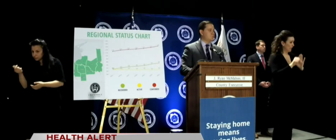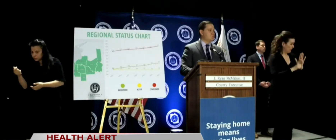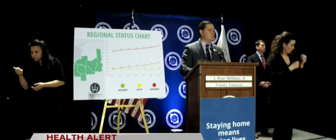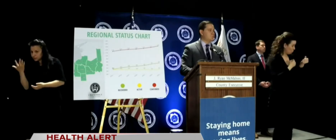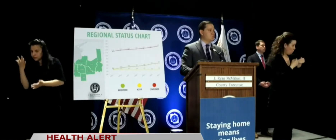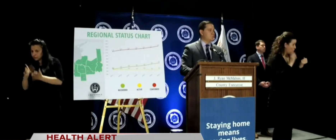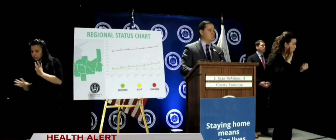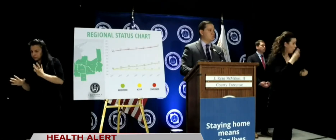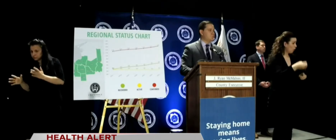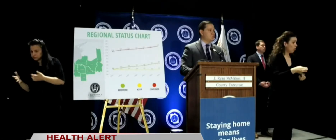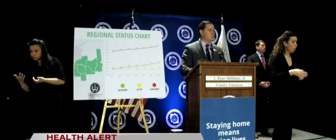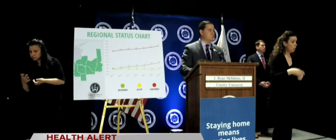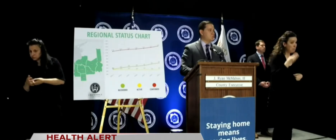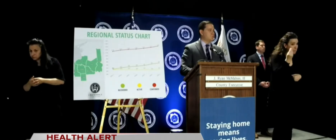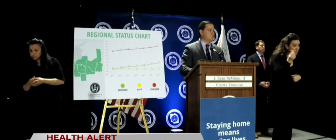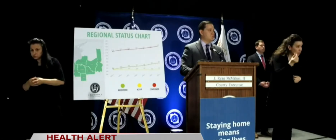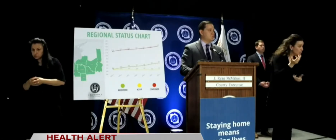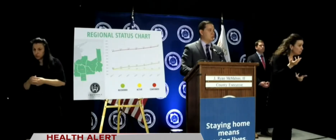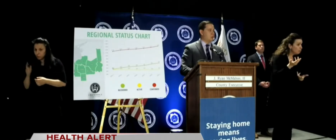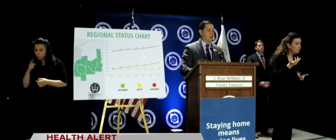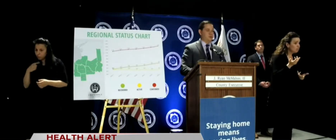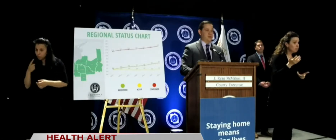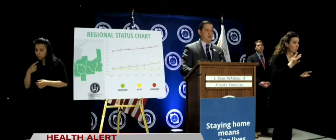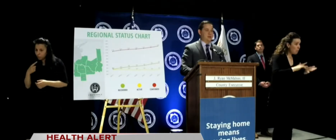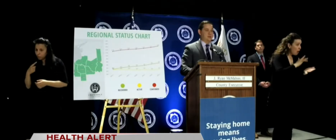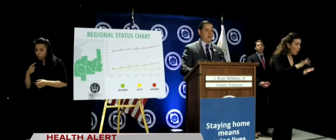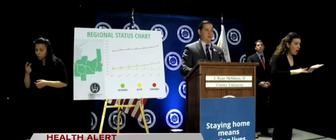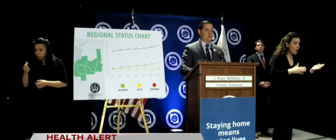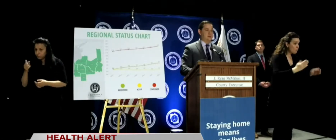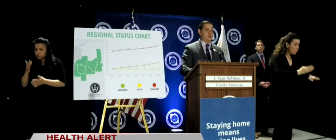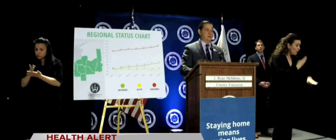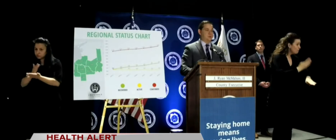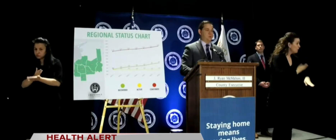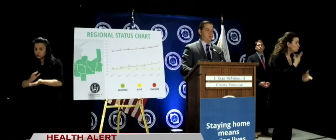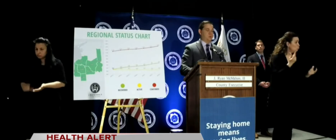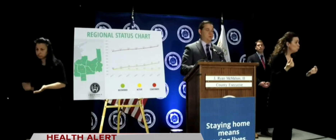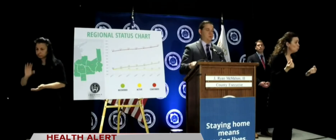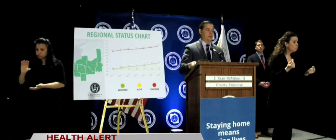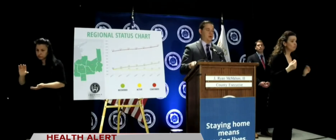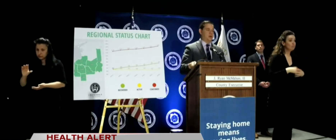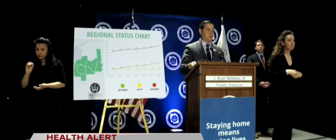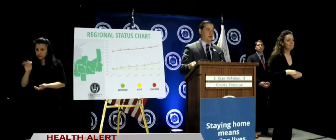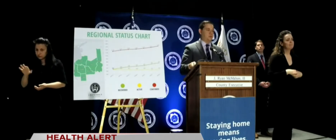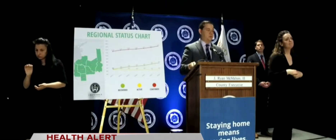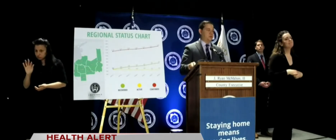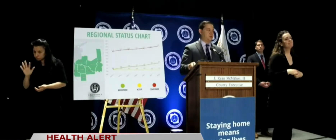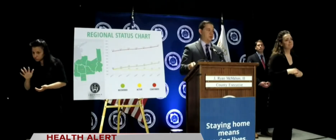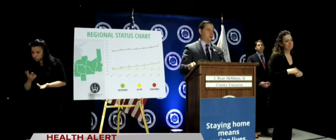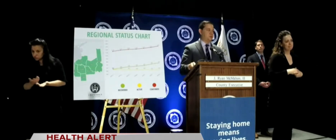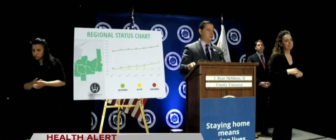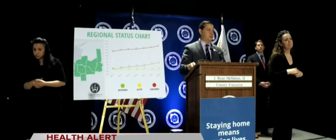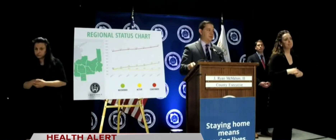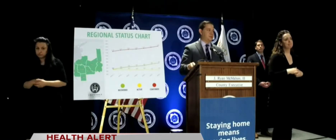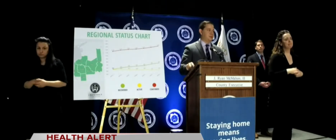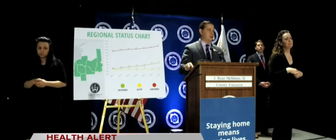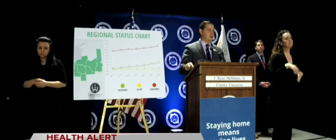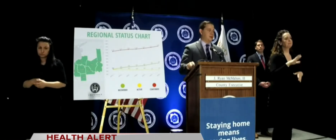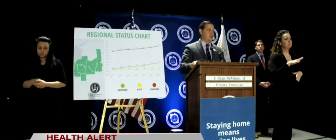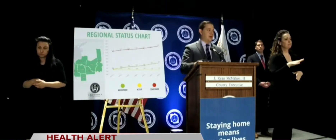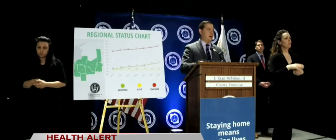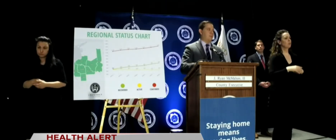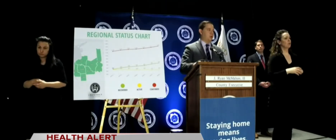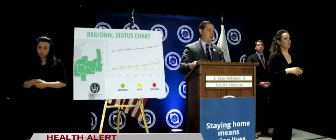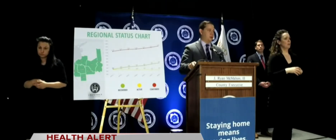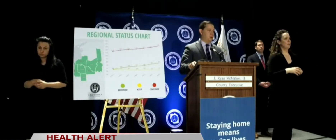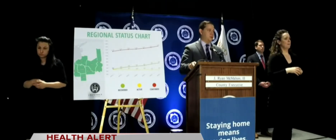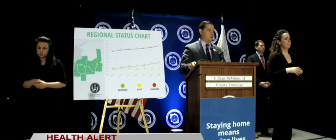education money that's going to pay for it? Yeah, my understanding is that what we're talking about for potential cuts from the state is kind